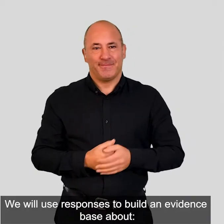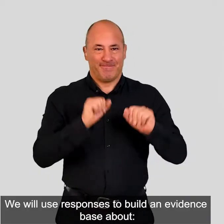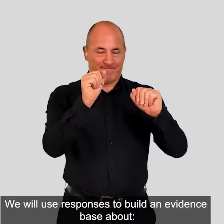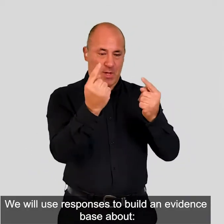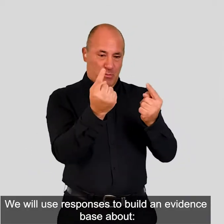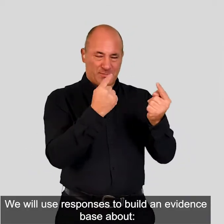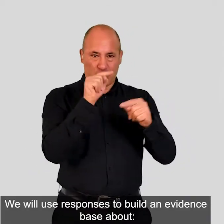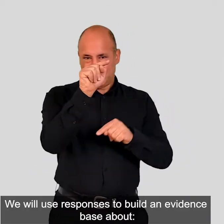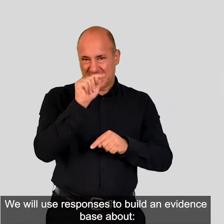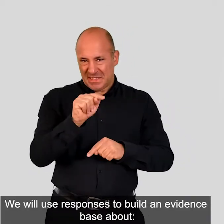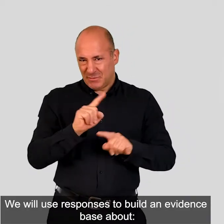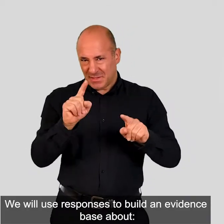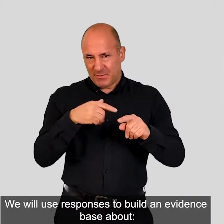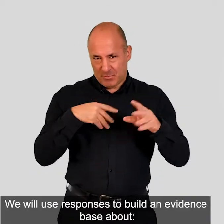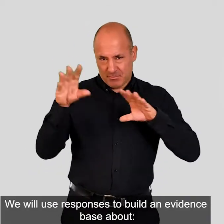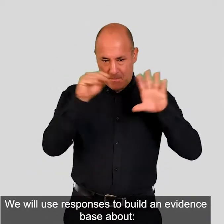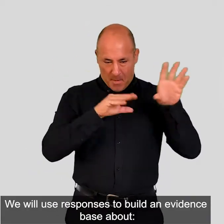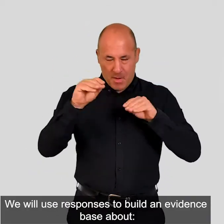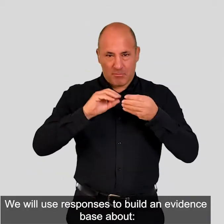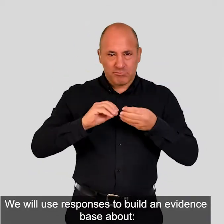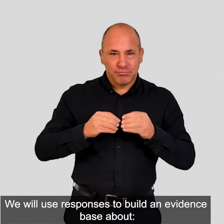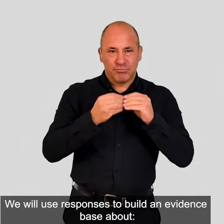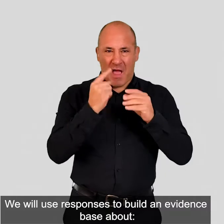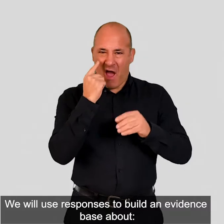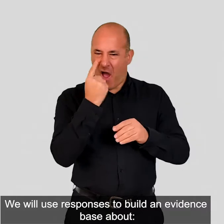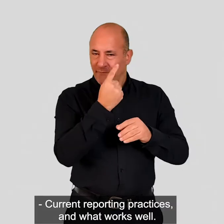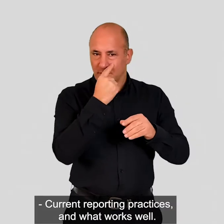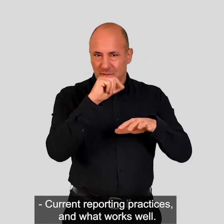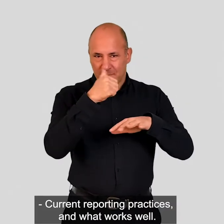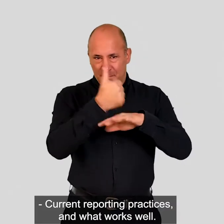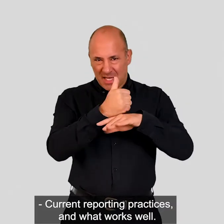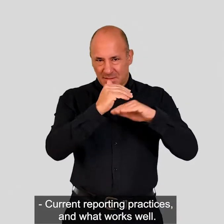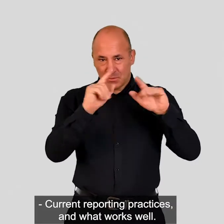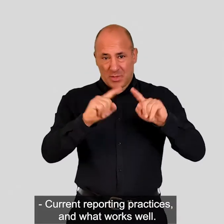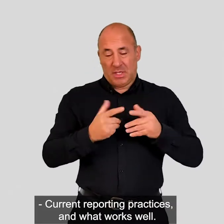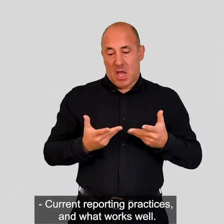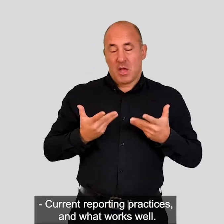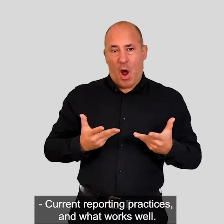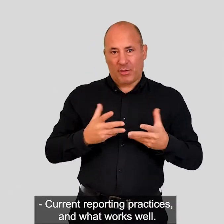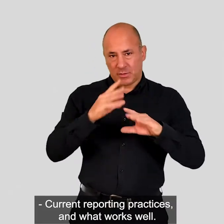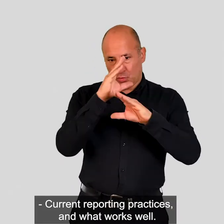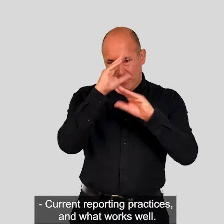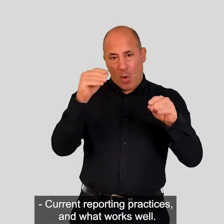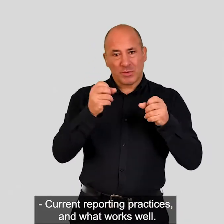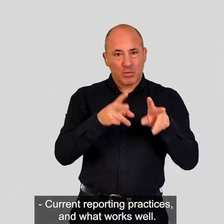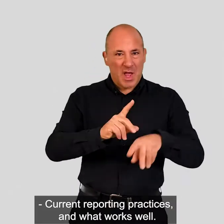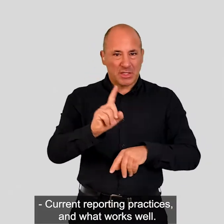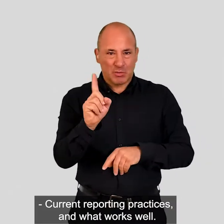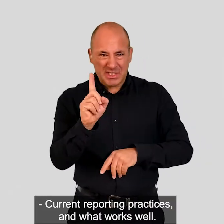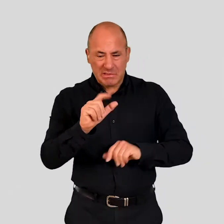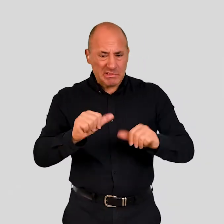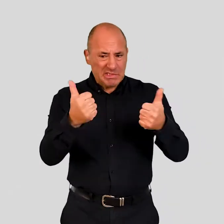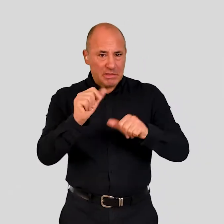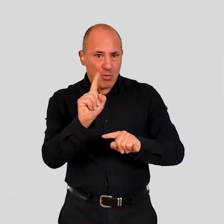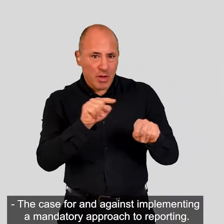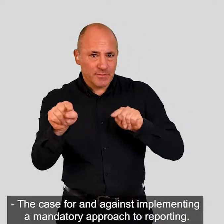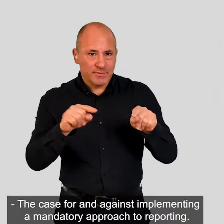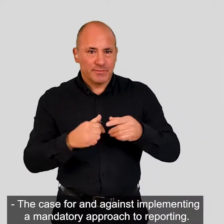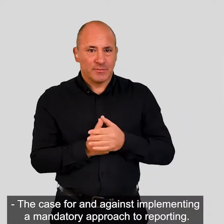use responses to build an evidence base about current reporting practices and what works well, the case